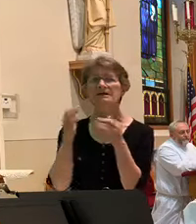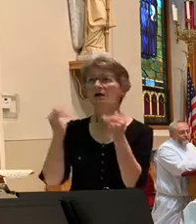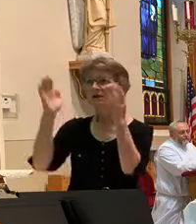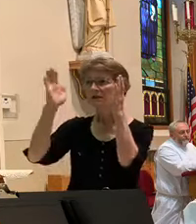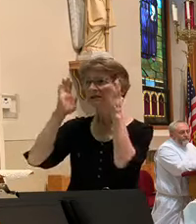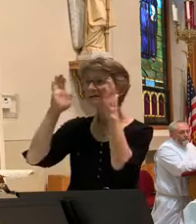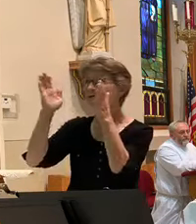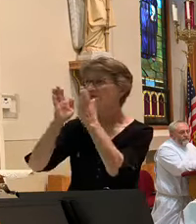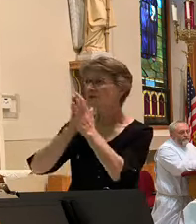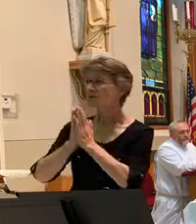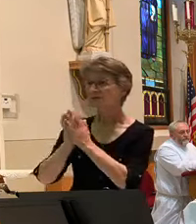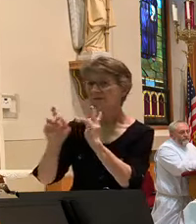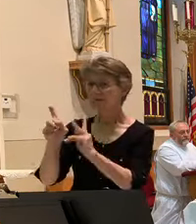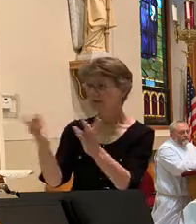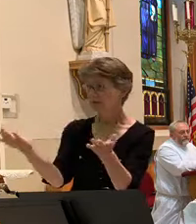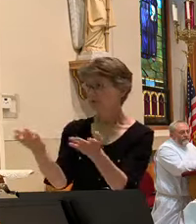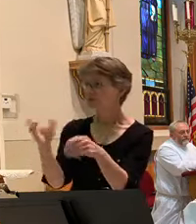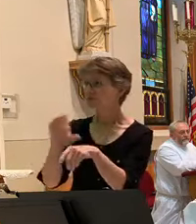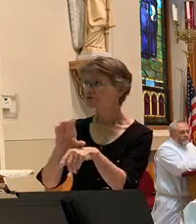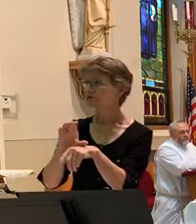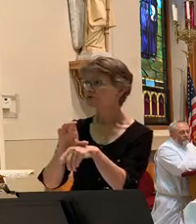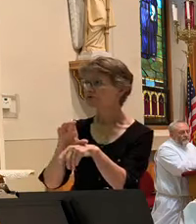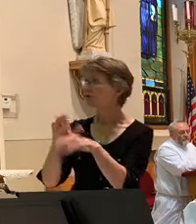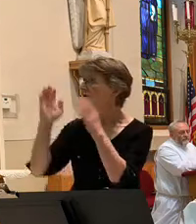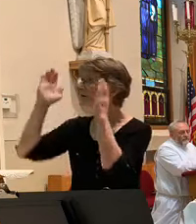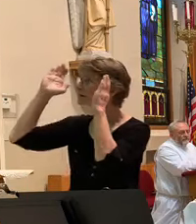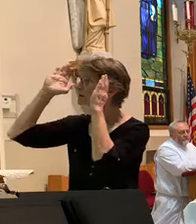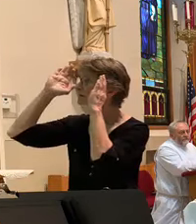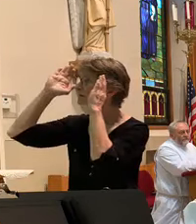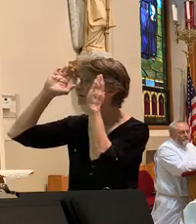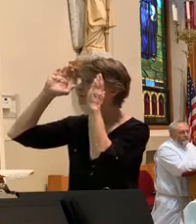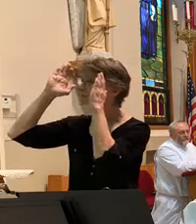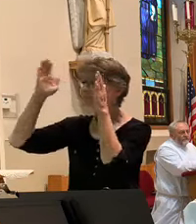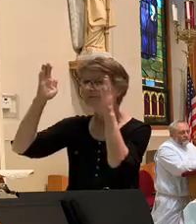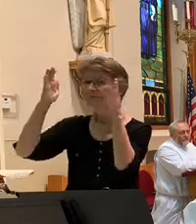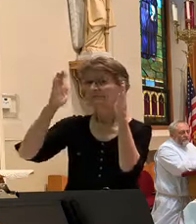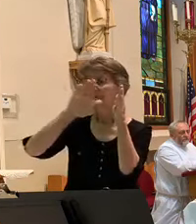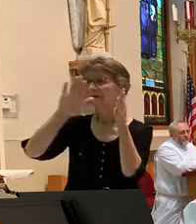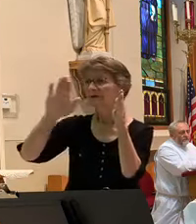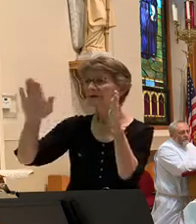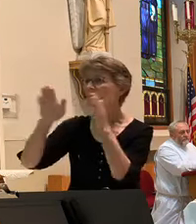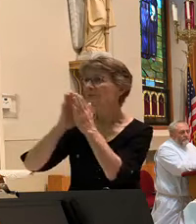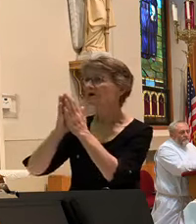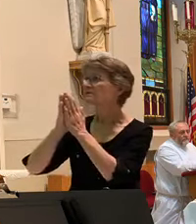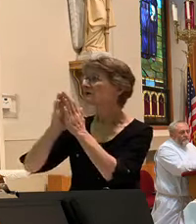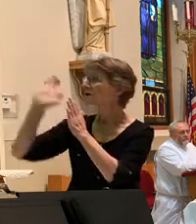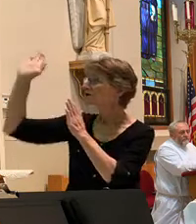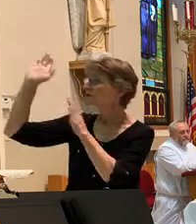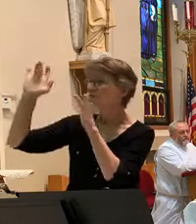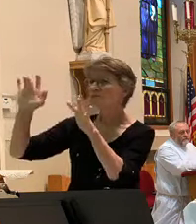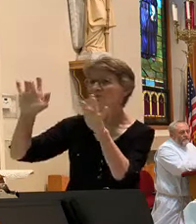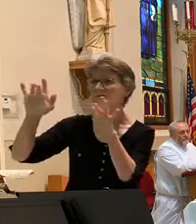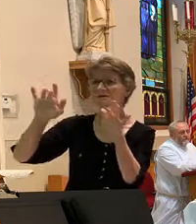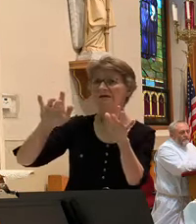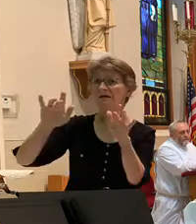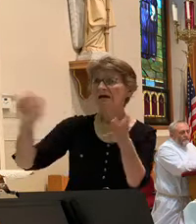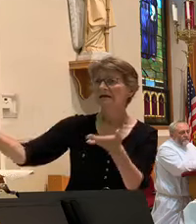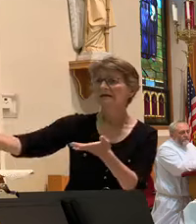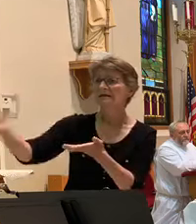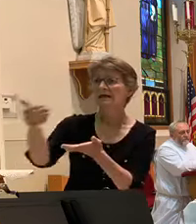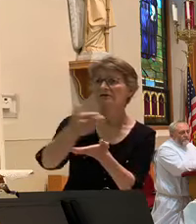Listen graciously to the prayers of this family whom you have summoned before you, and your compassion, O merciful Father, gather to